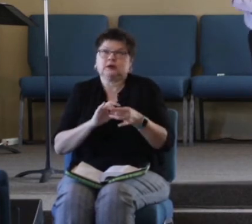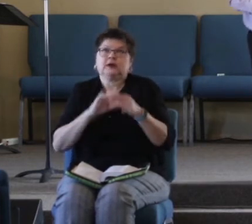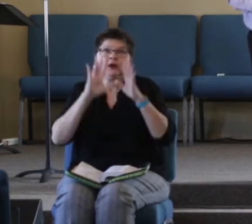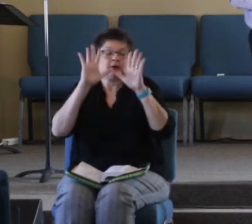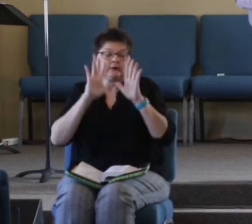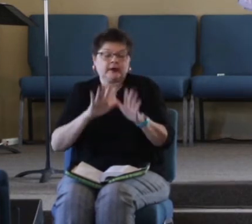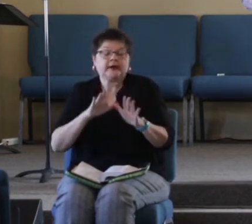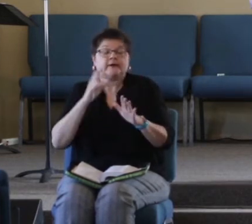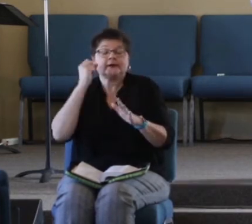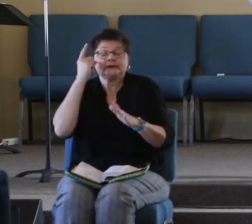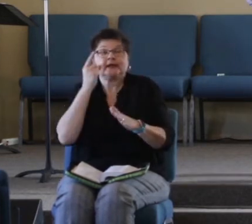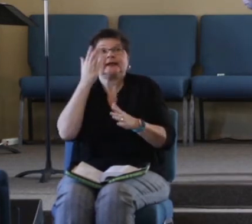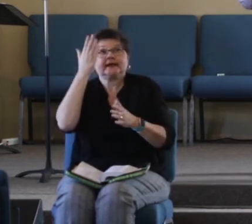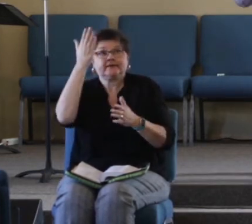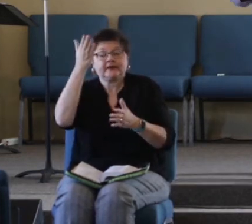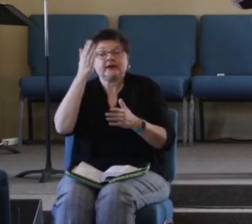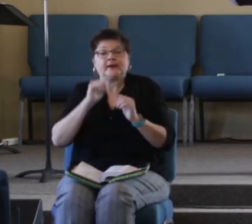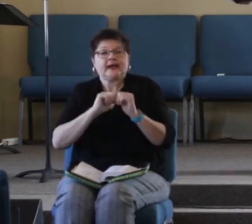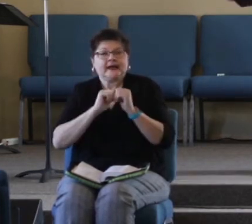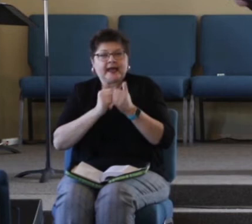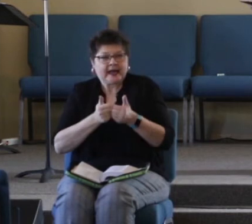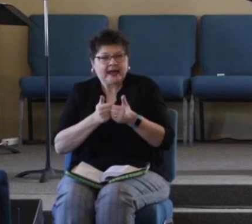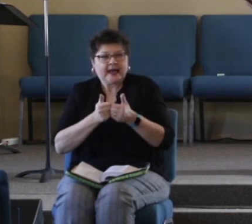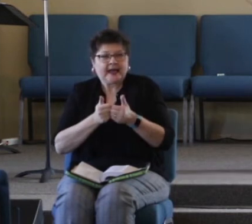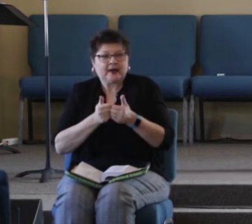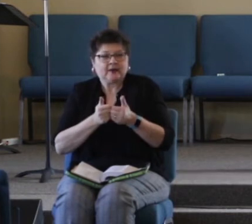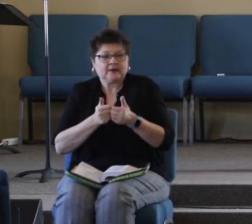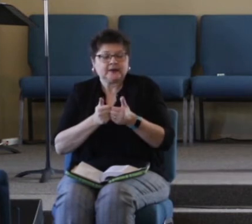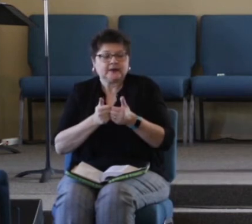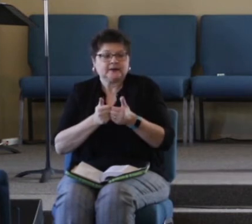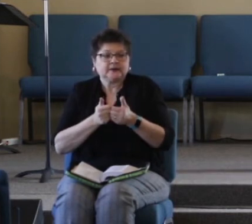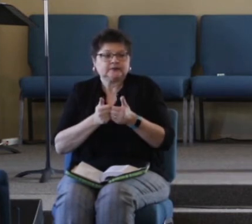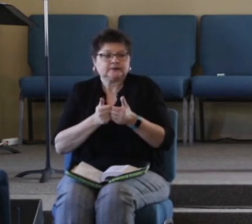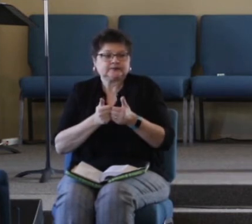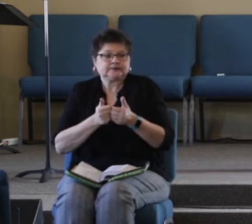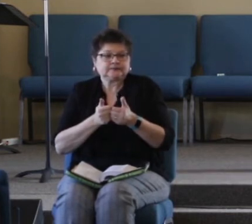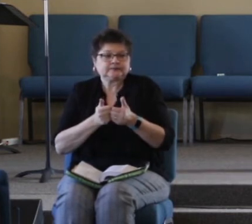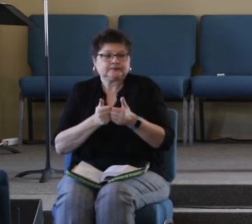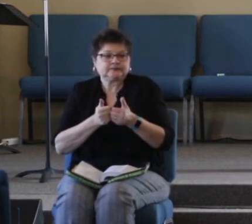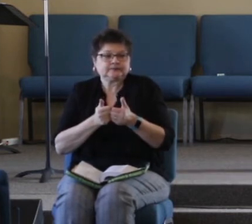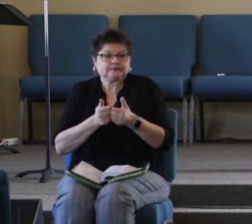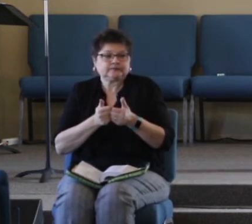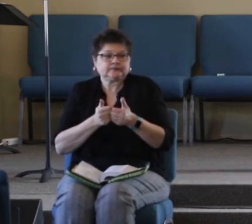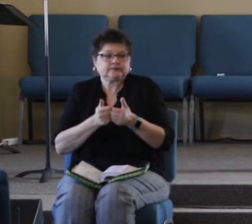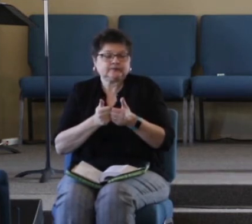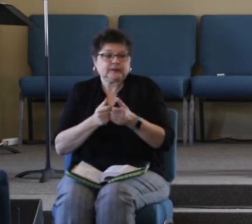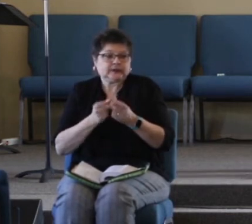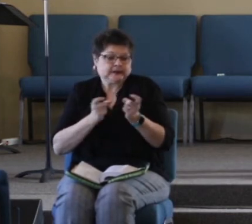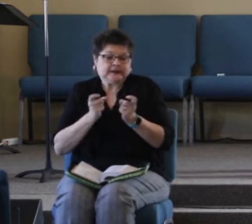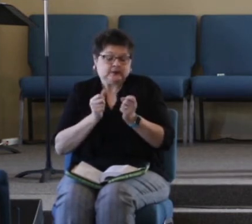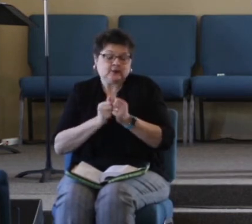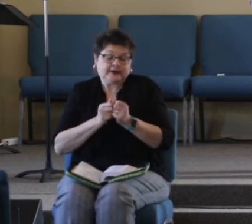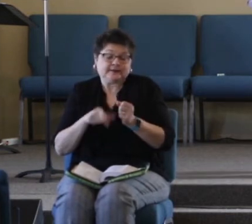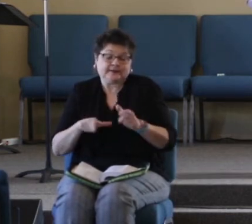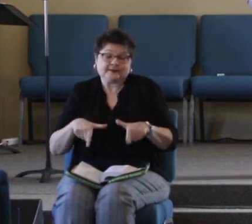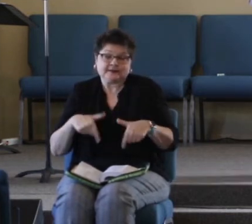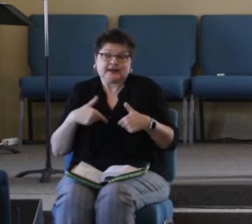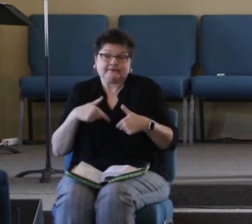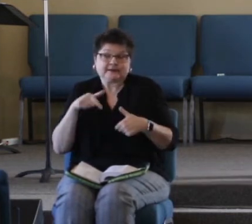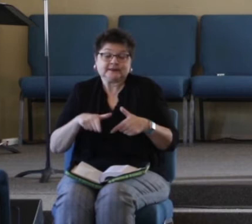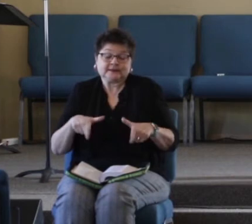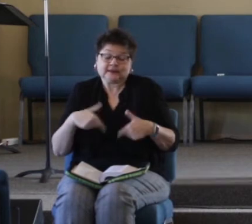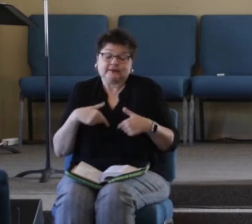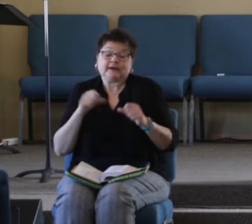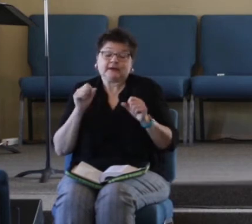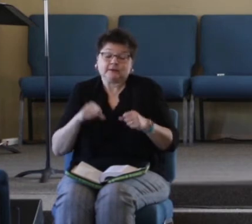him, and how to travail this life. Because this life can be very, very overwhelming